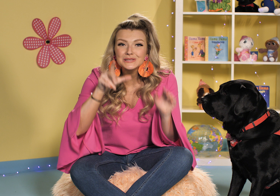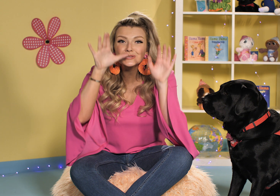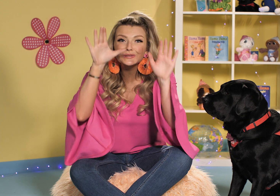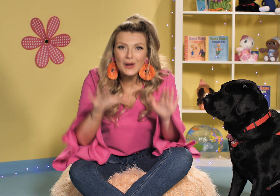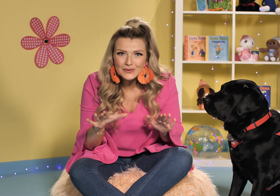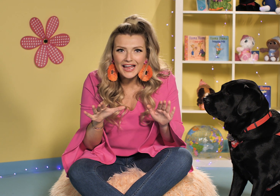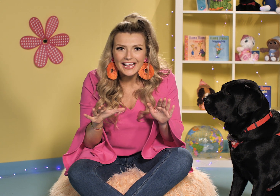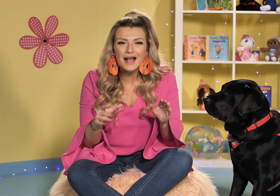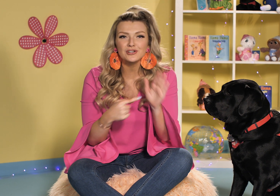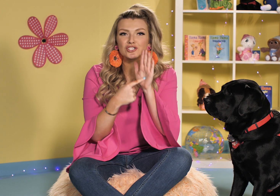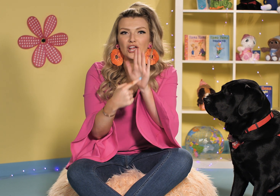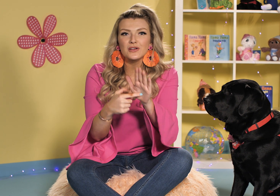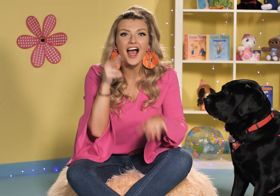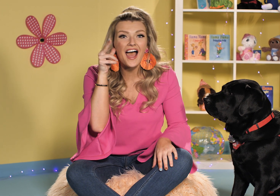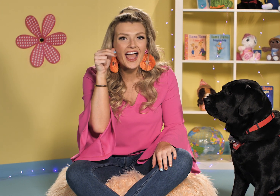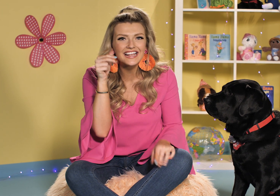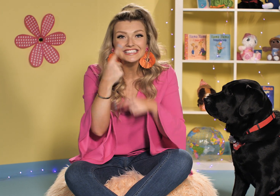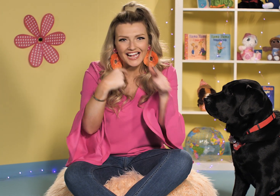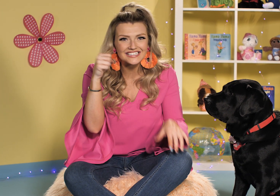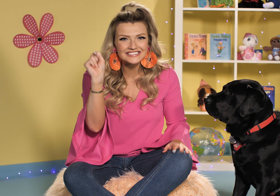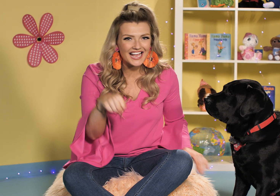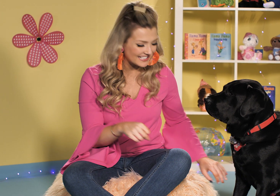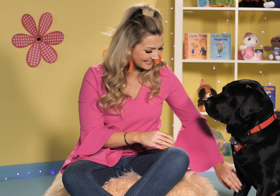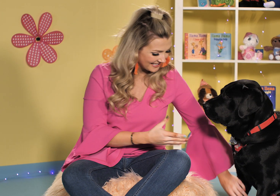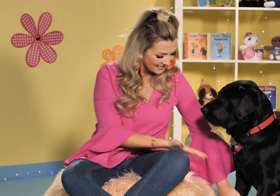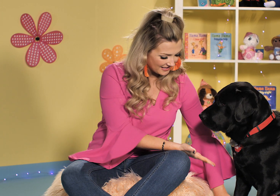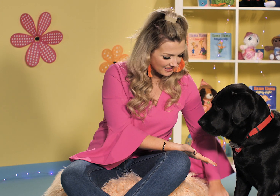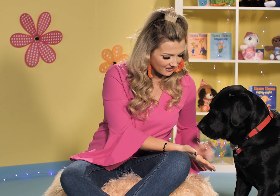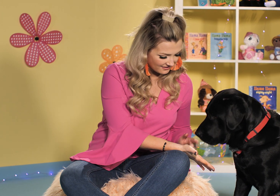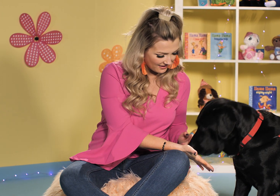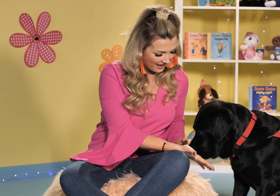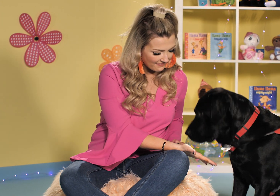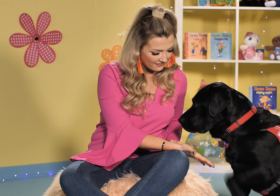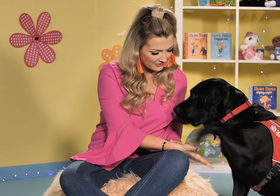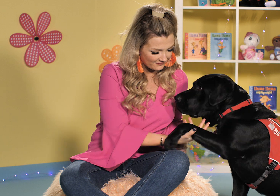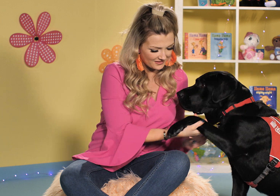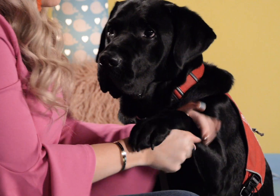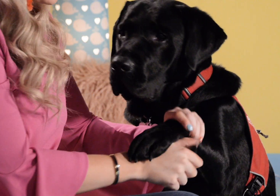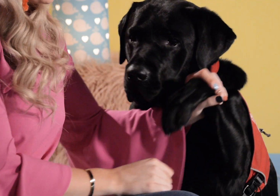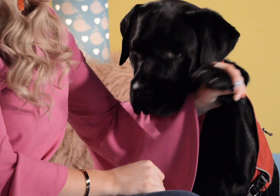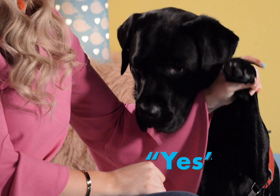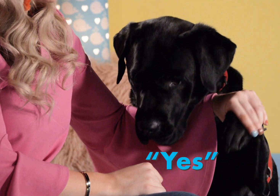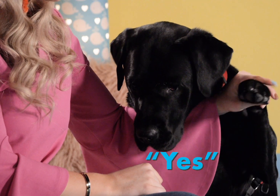did so great. I'm going to show you how Hank signs yes. High five. Ready? Yes.